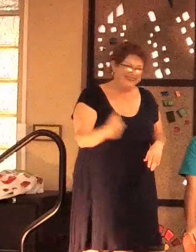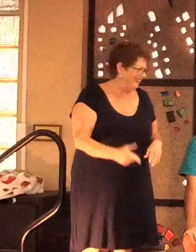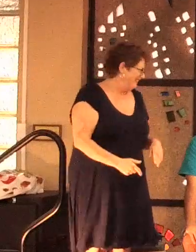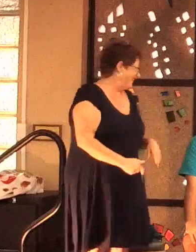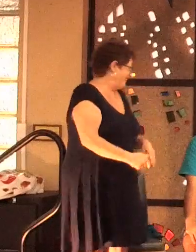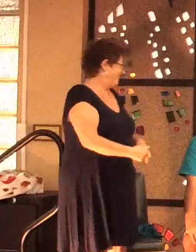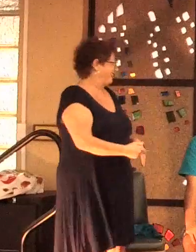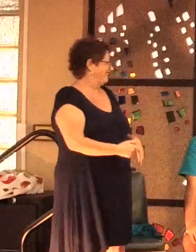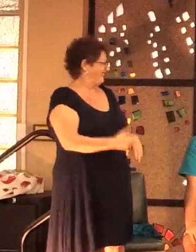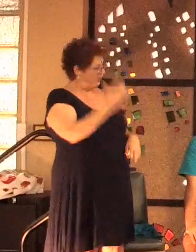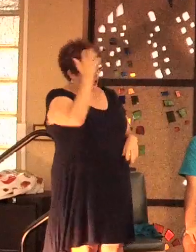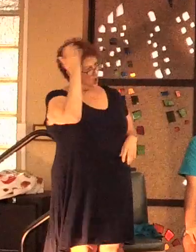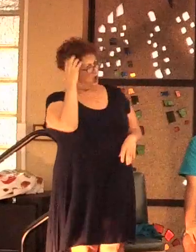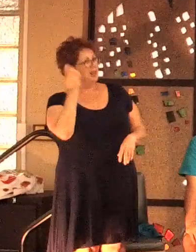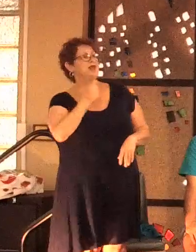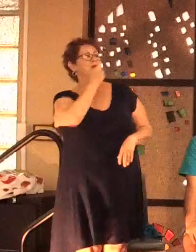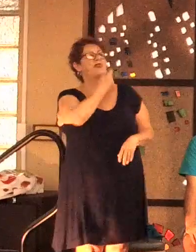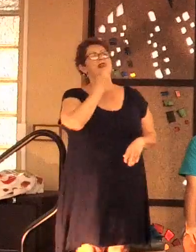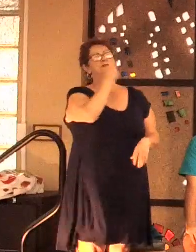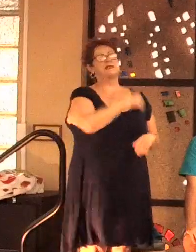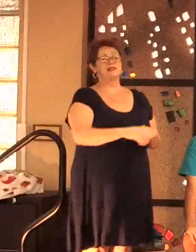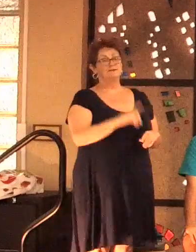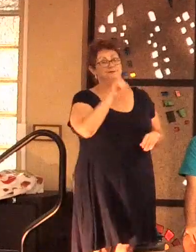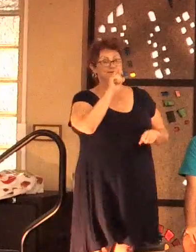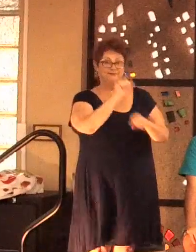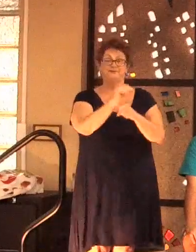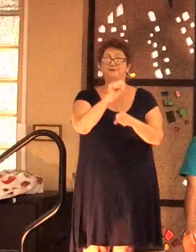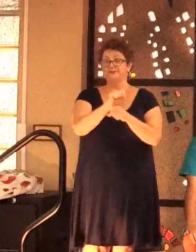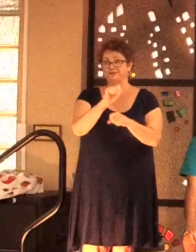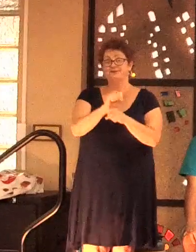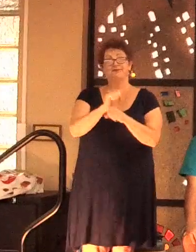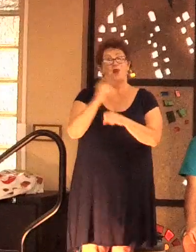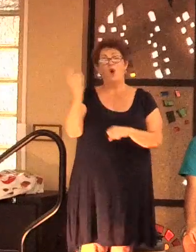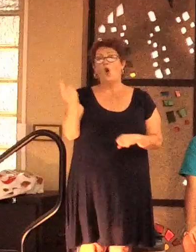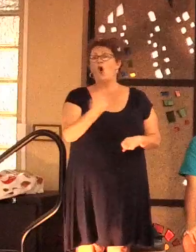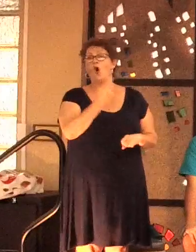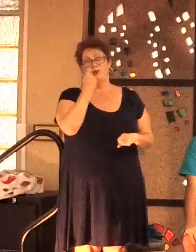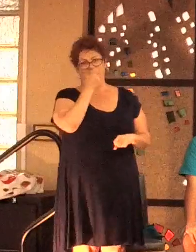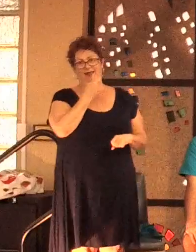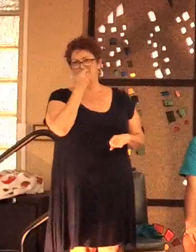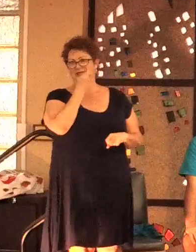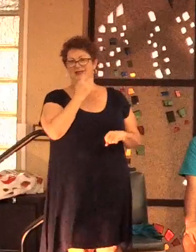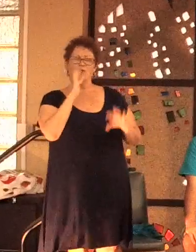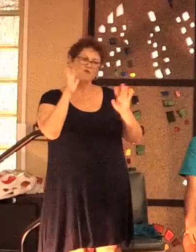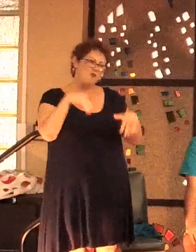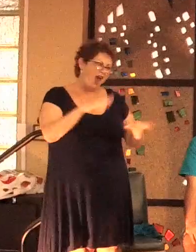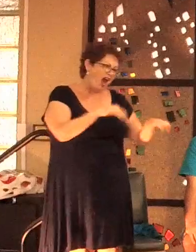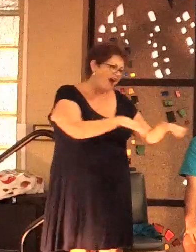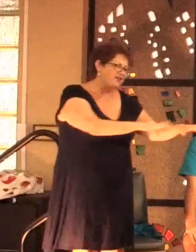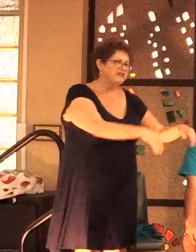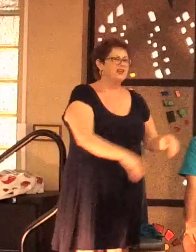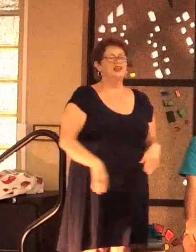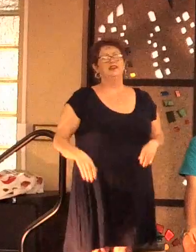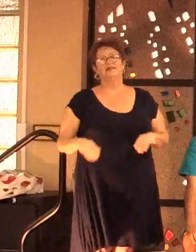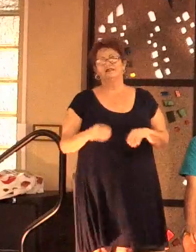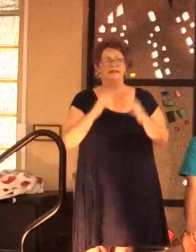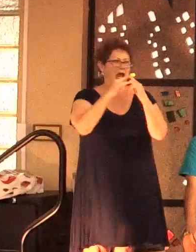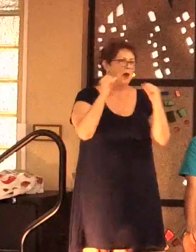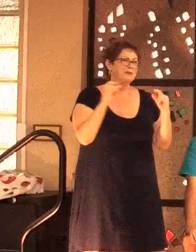Susie Call. That's how I describe it. Curly hair with the red lipstick. Anyway, always have